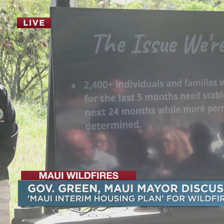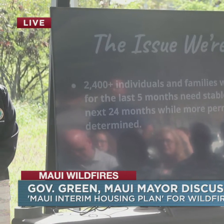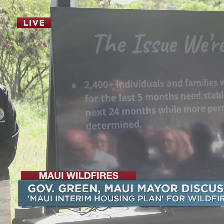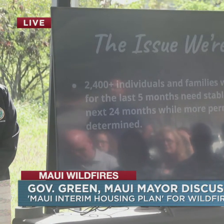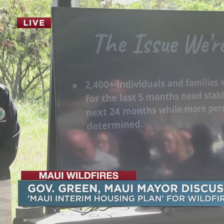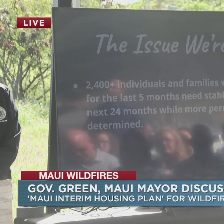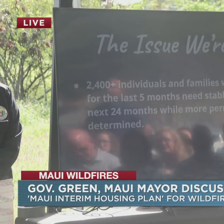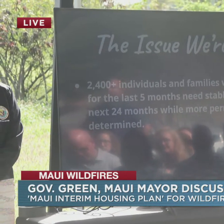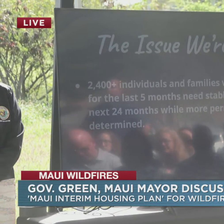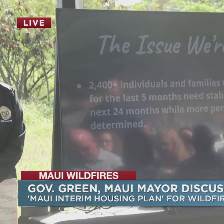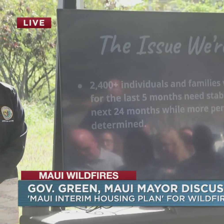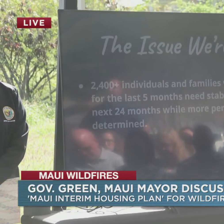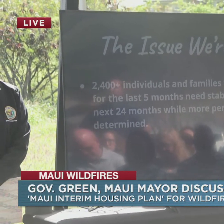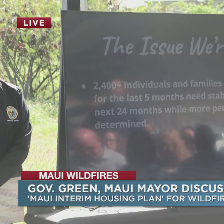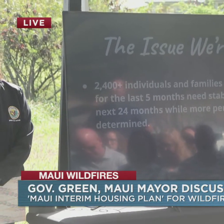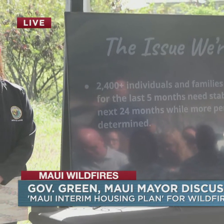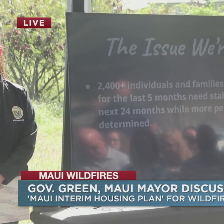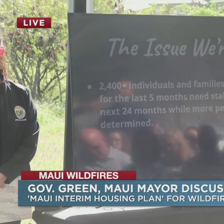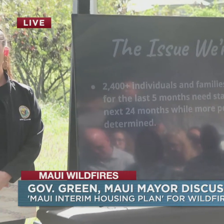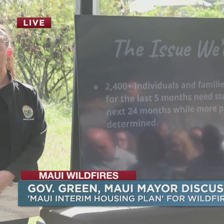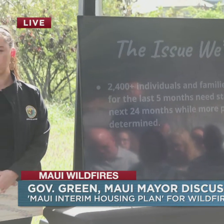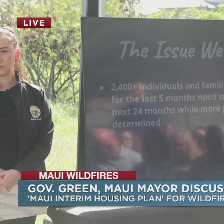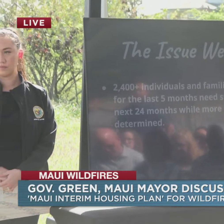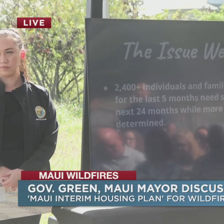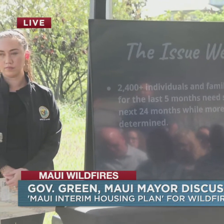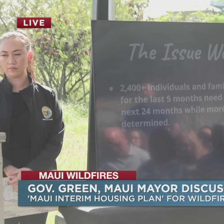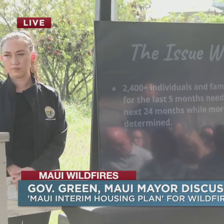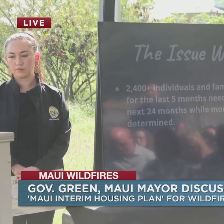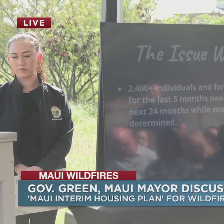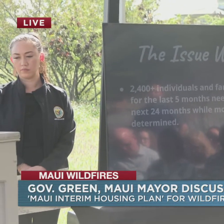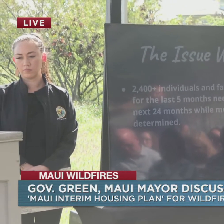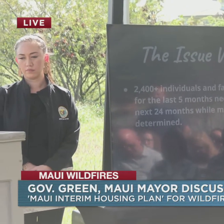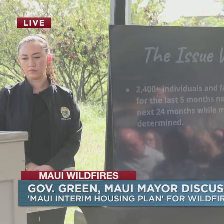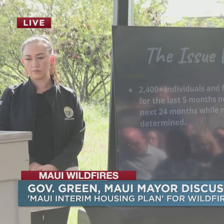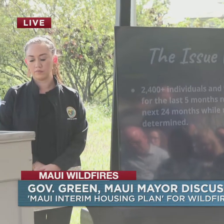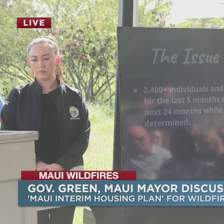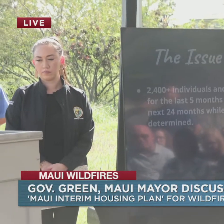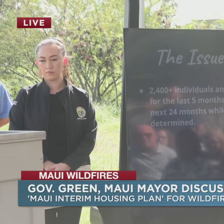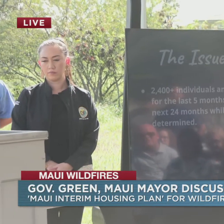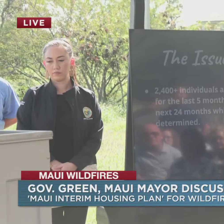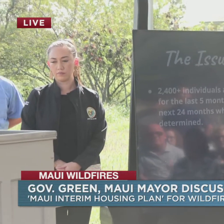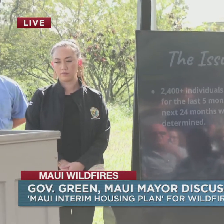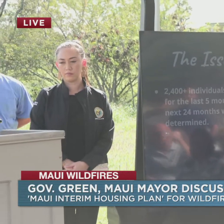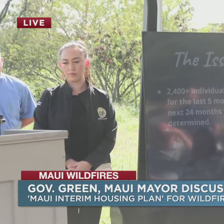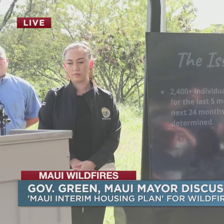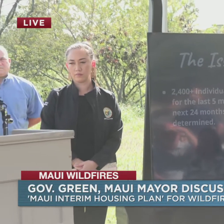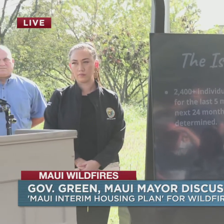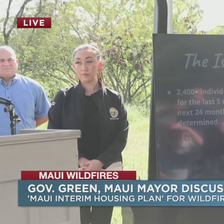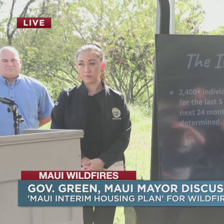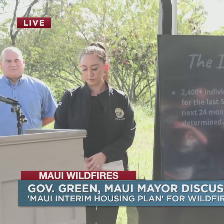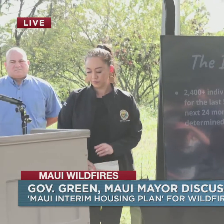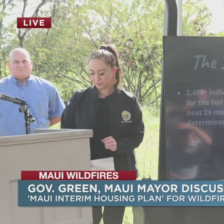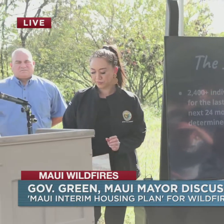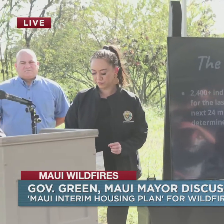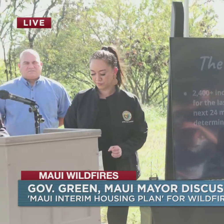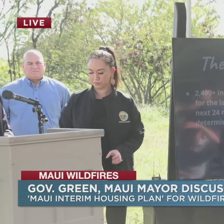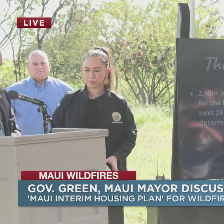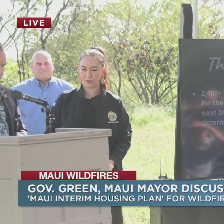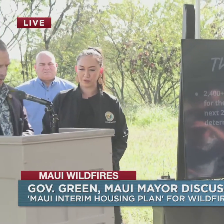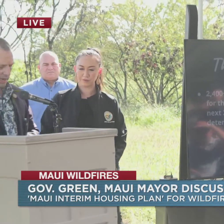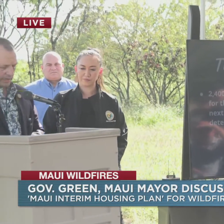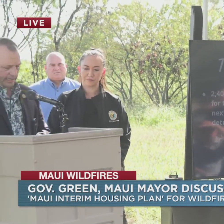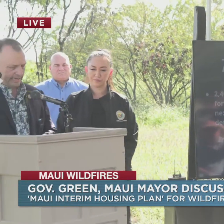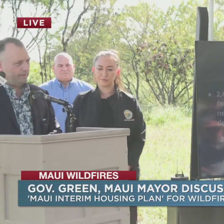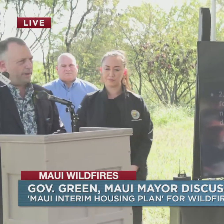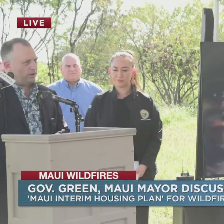hui are going to help solve the problem with resources, with plans, and as we build homes. So now I think it's the time for me